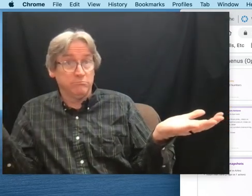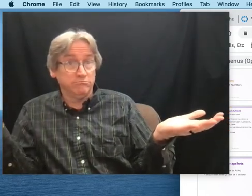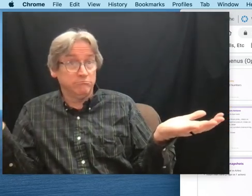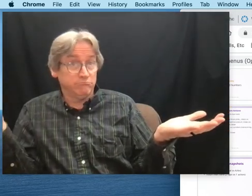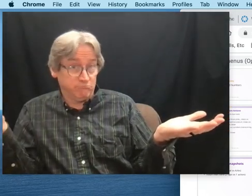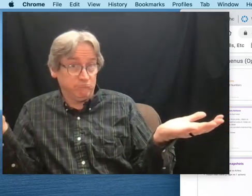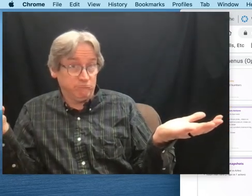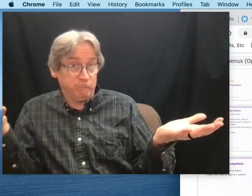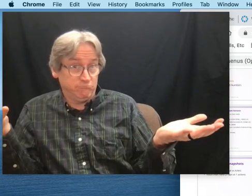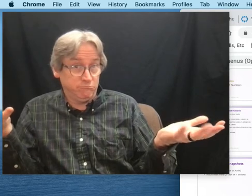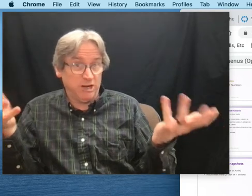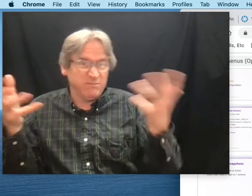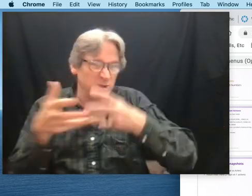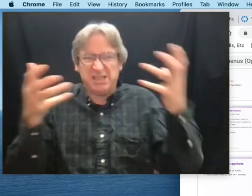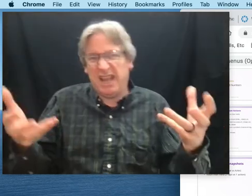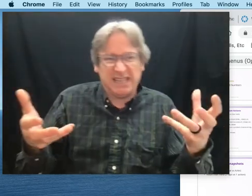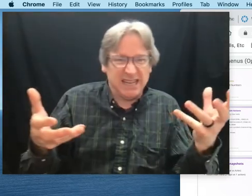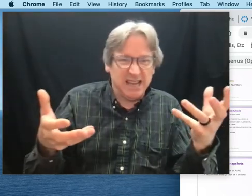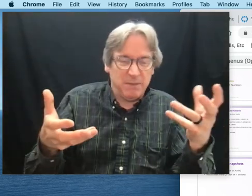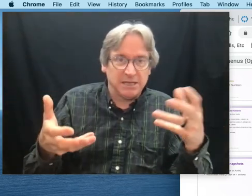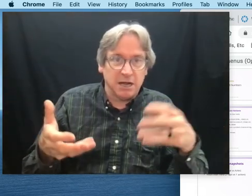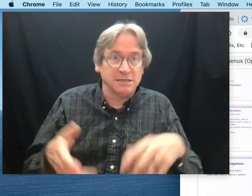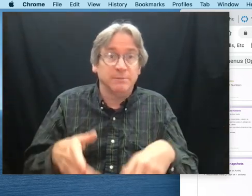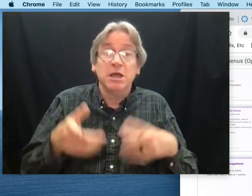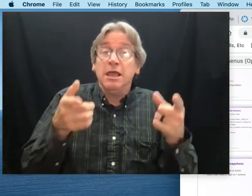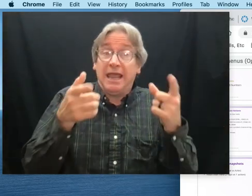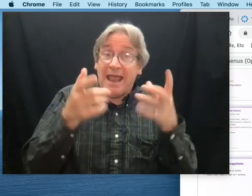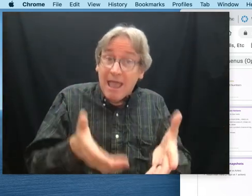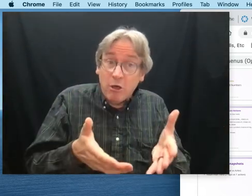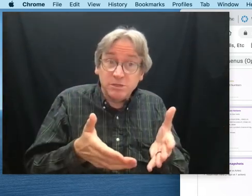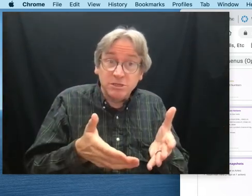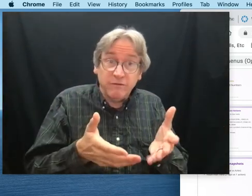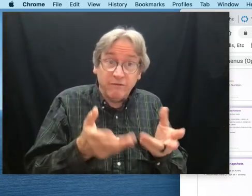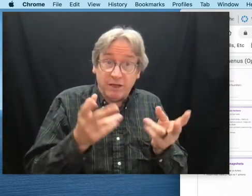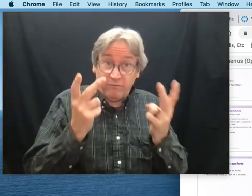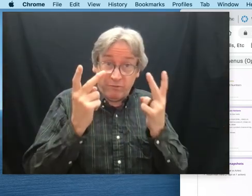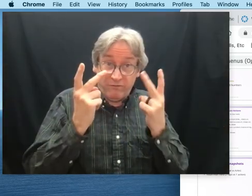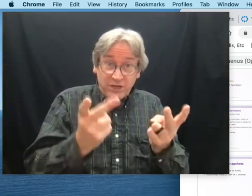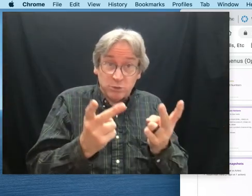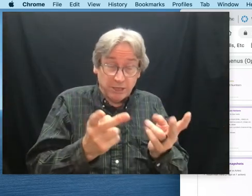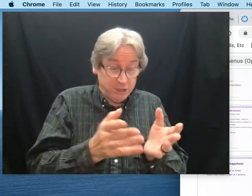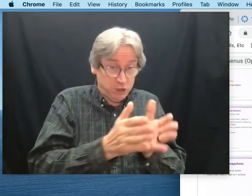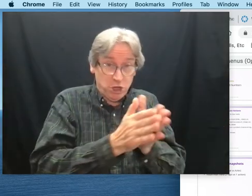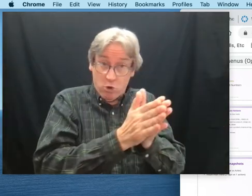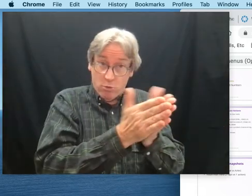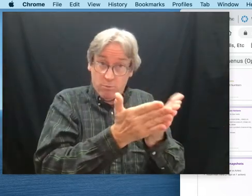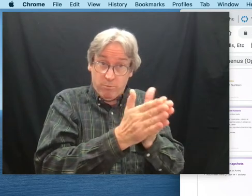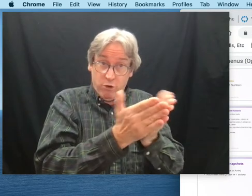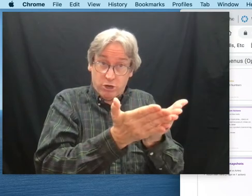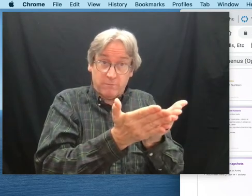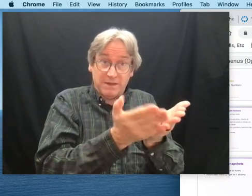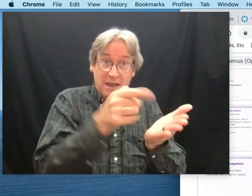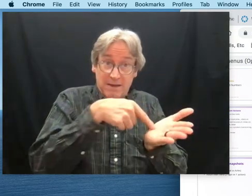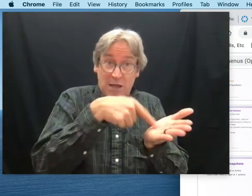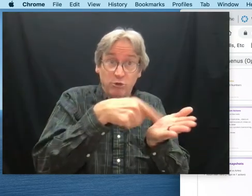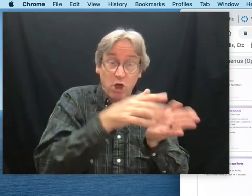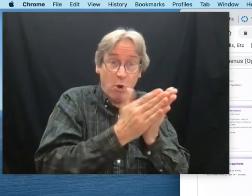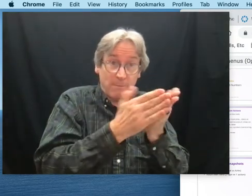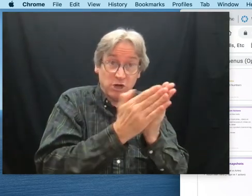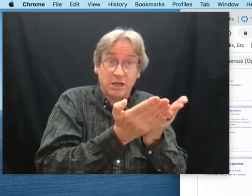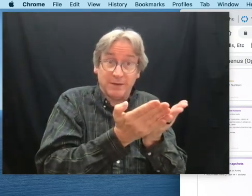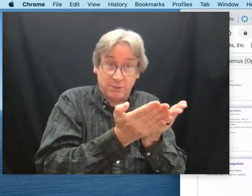book. Right? So it's that same basic concept. It helps visually to show book. Now